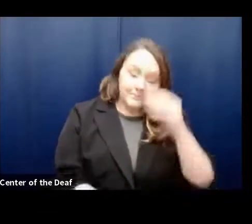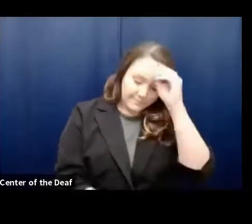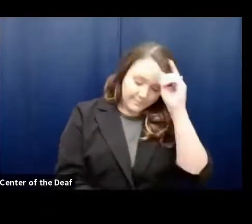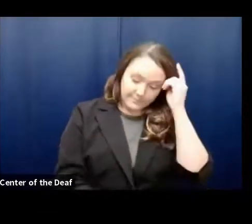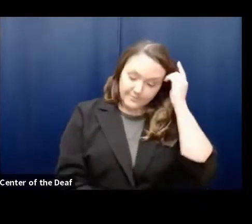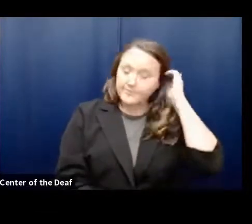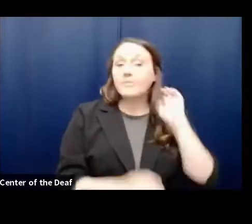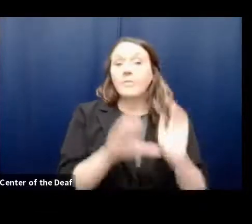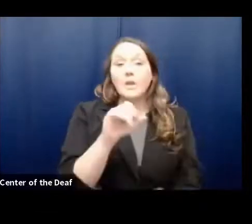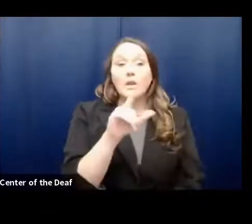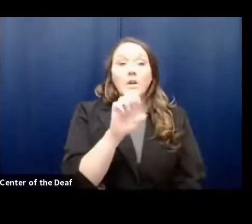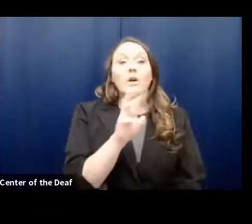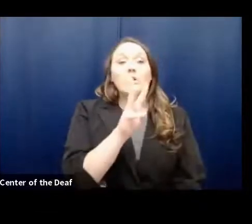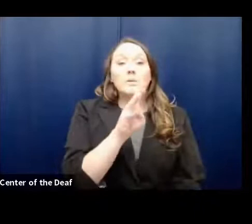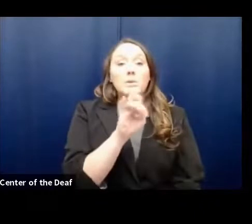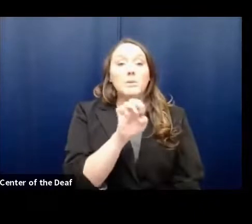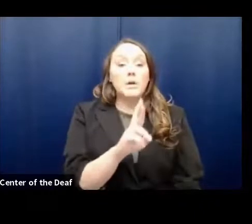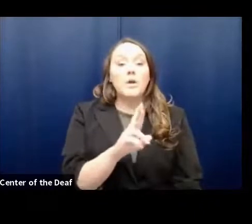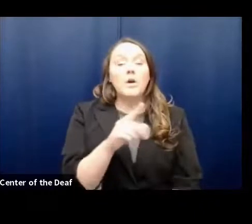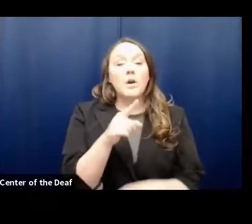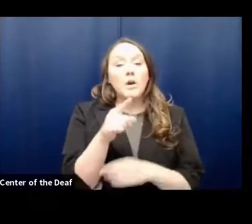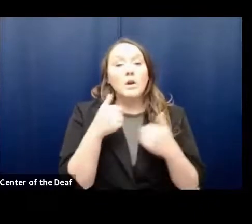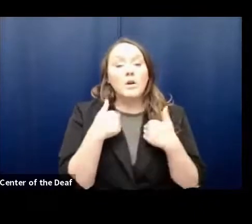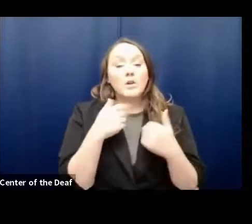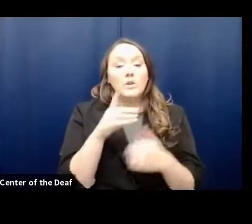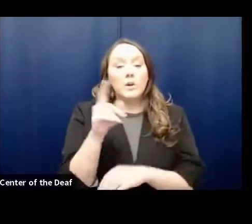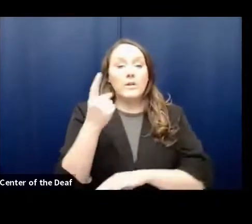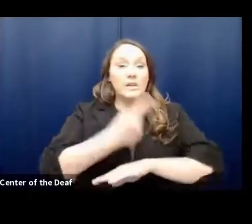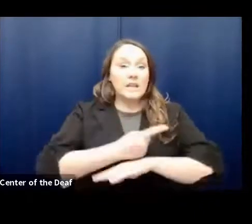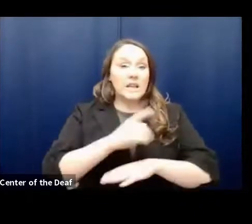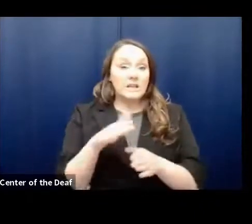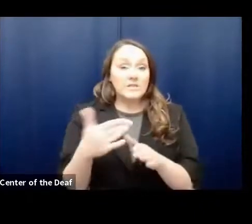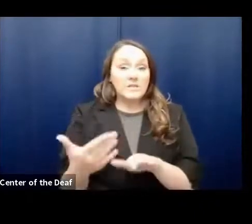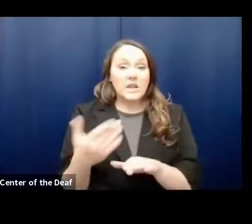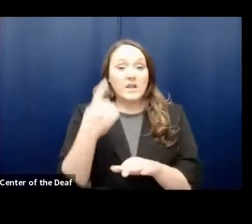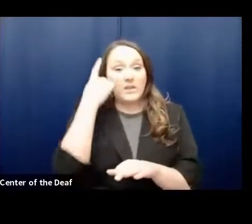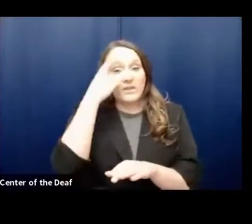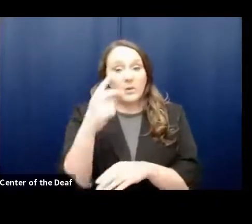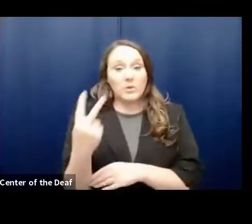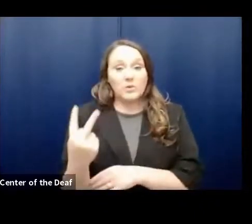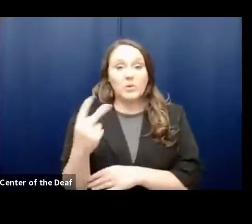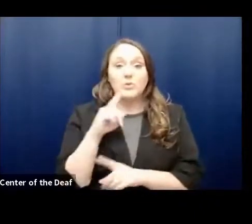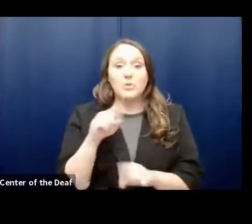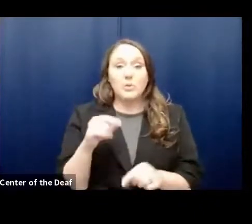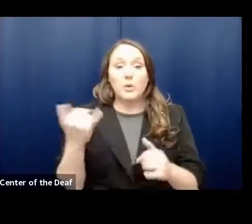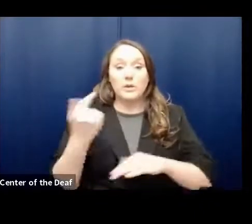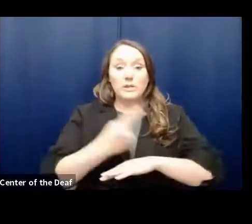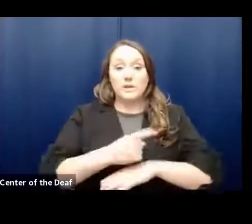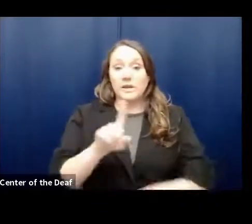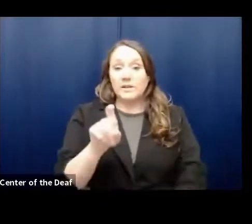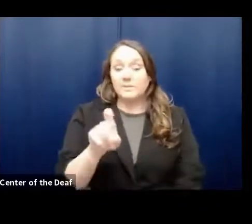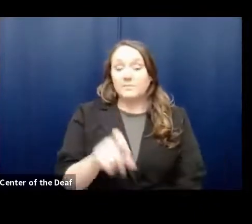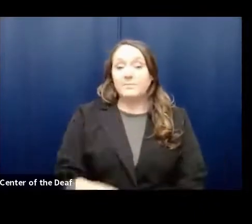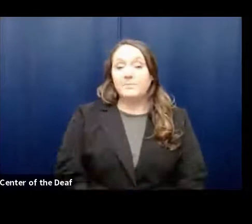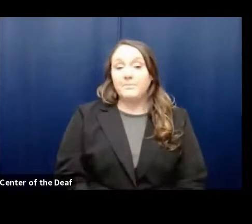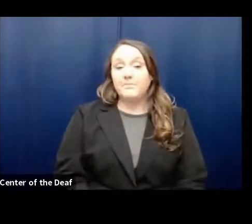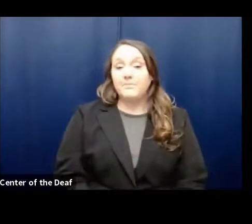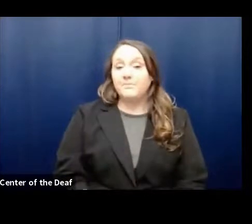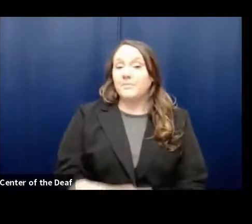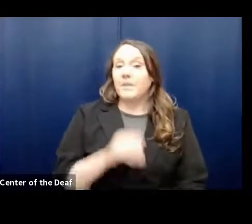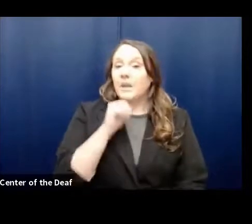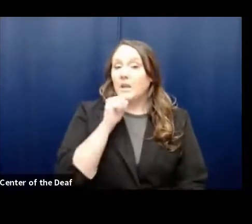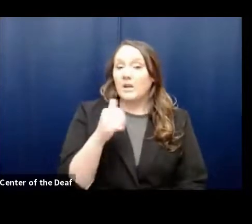All right, from Cole with WBIR, do you have dates of death for the 2 reported today? I don't have